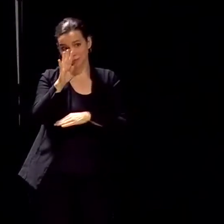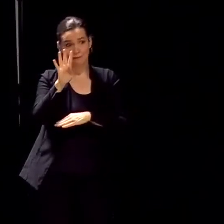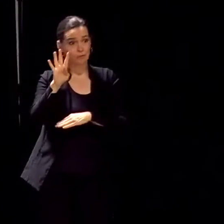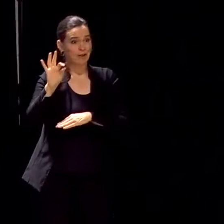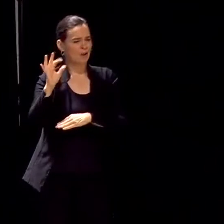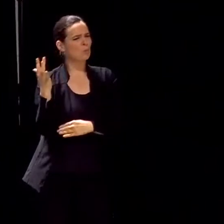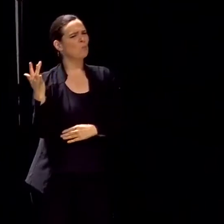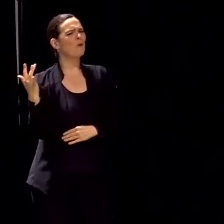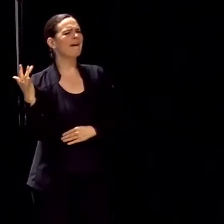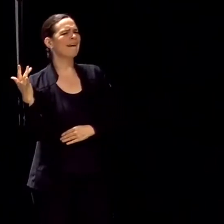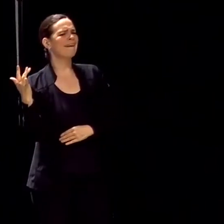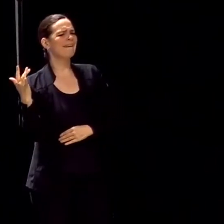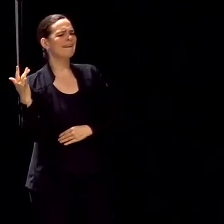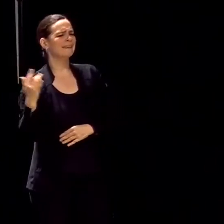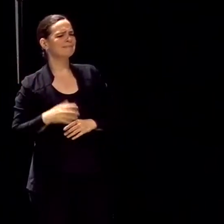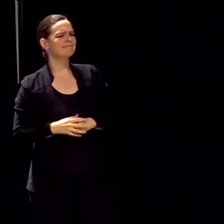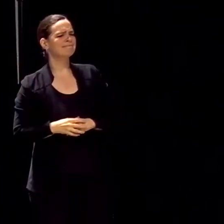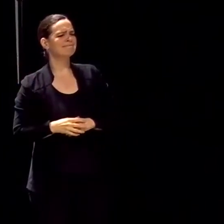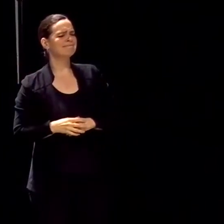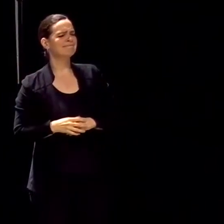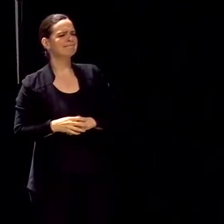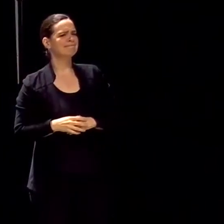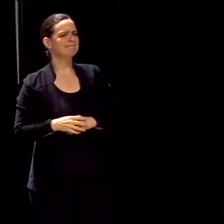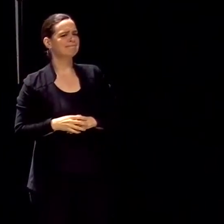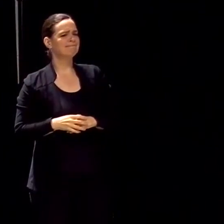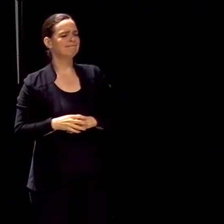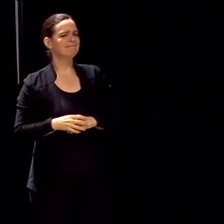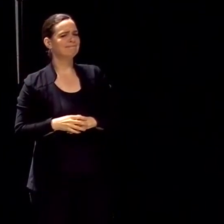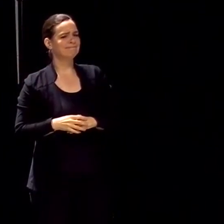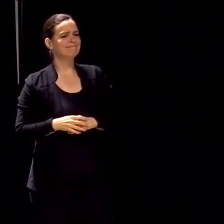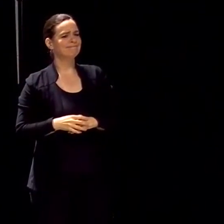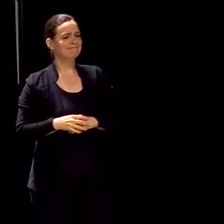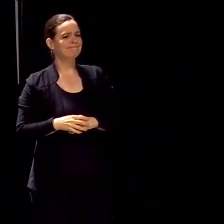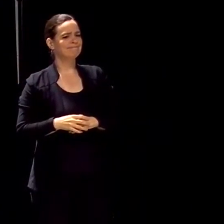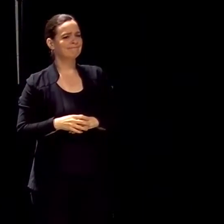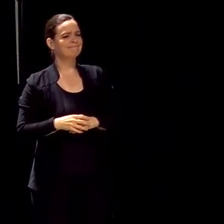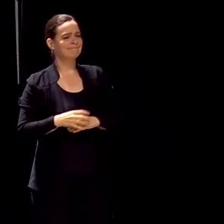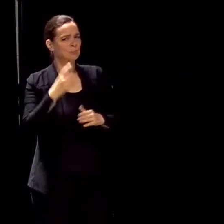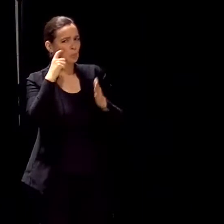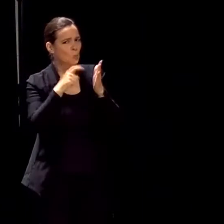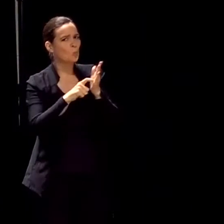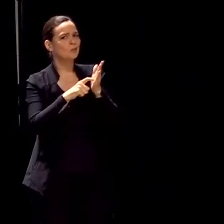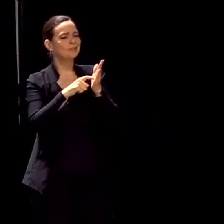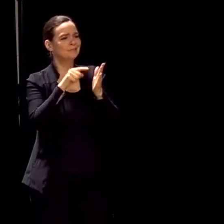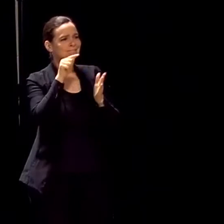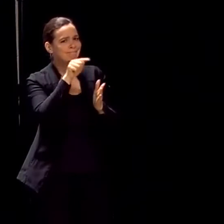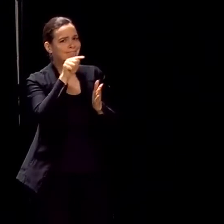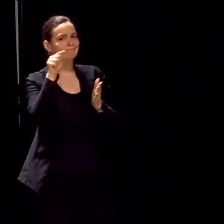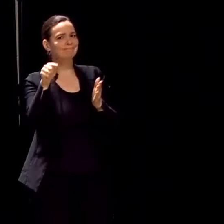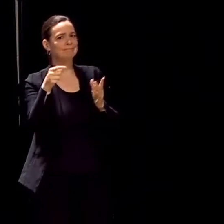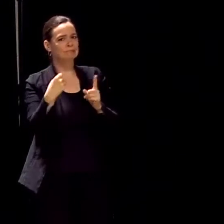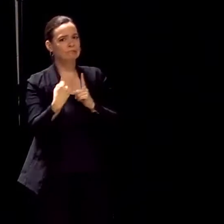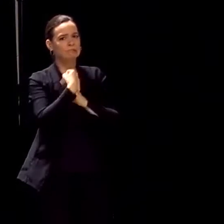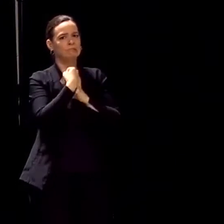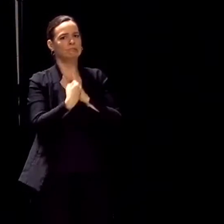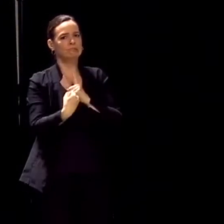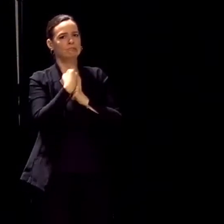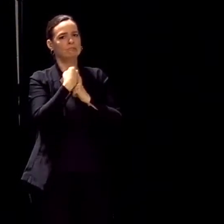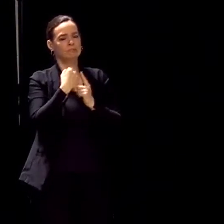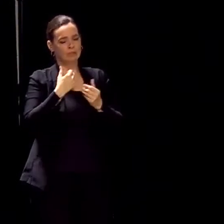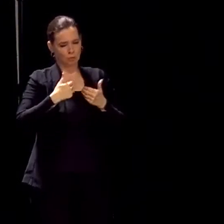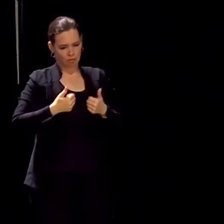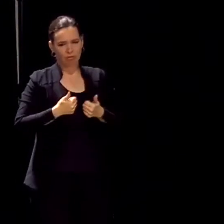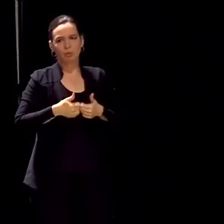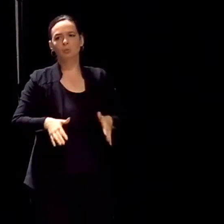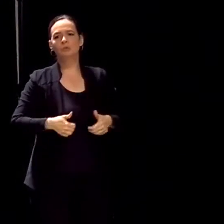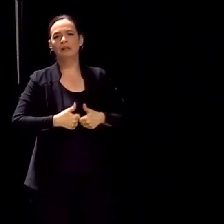because, unfortunately, we've had loss of life as well. So right now we have two neighbors of ours that are in